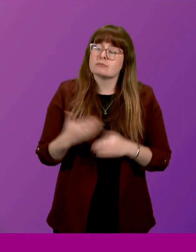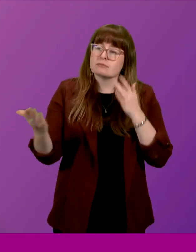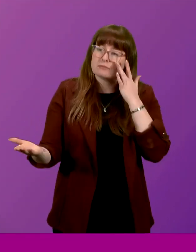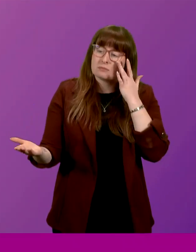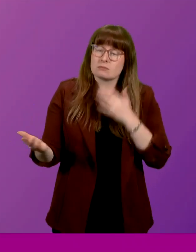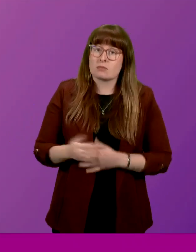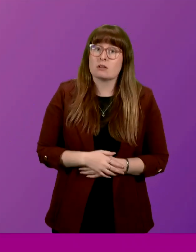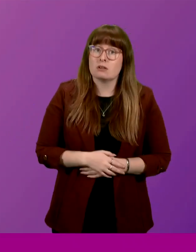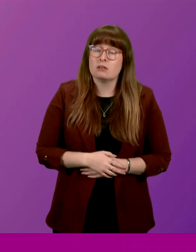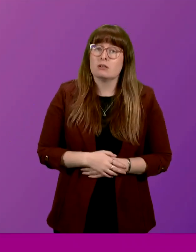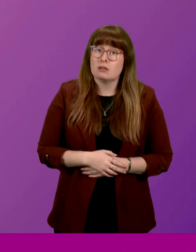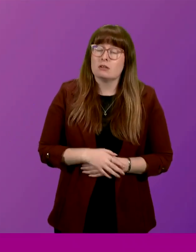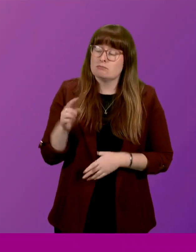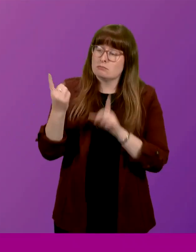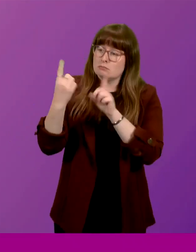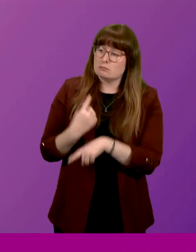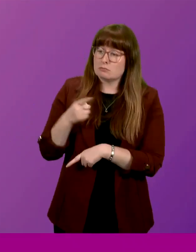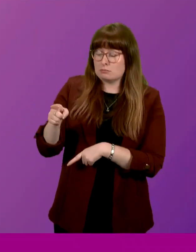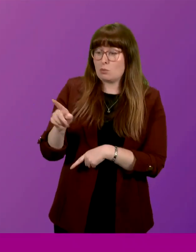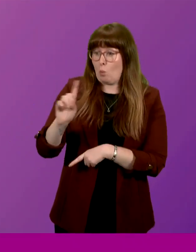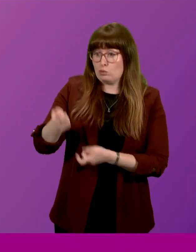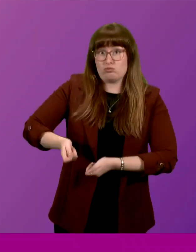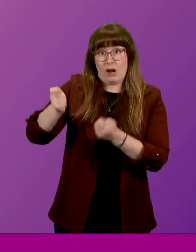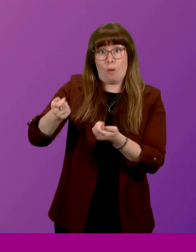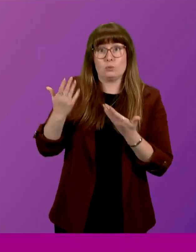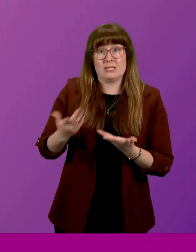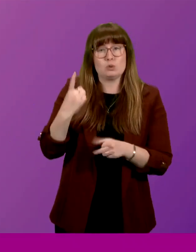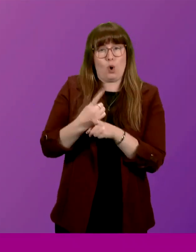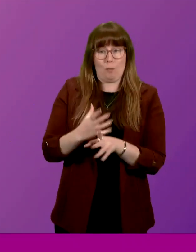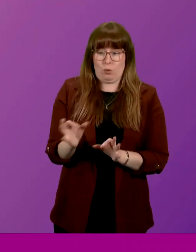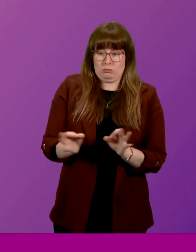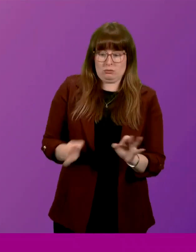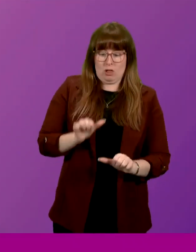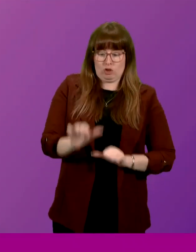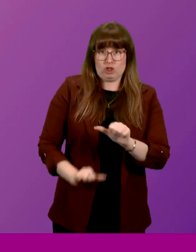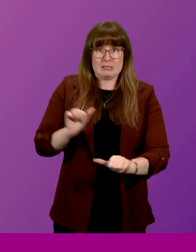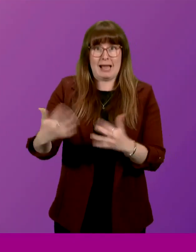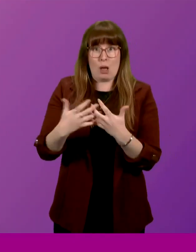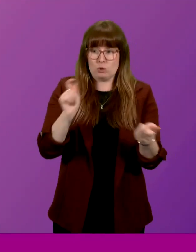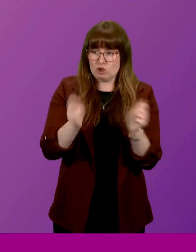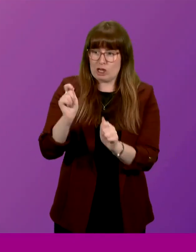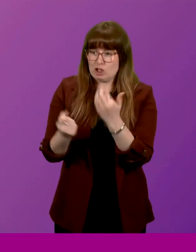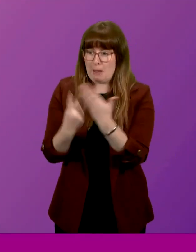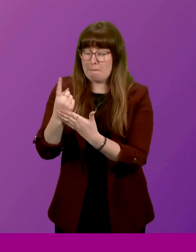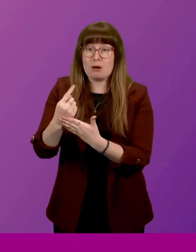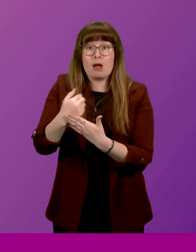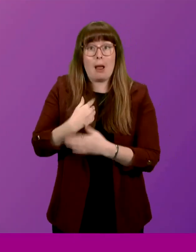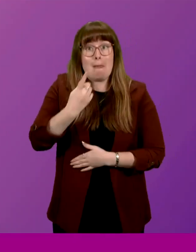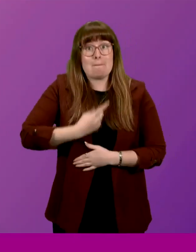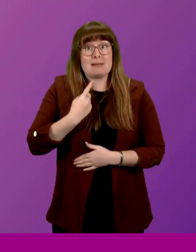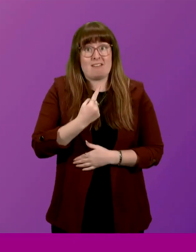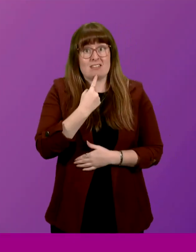Presiding Officer, Mr Cole-Hamilton raises with me the logistics of how these changes are made. I cannot